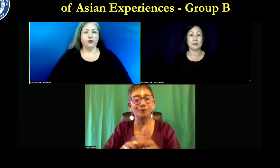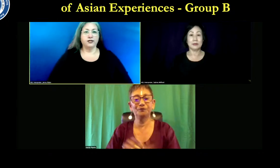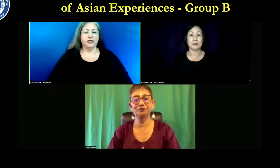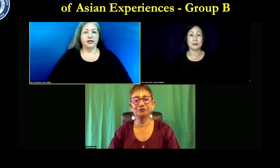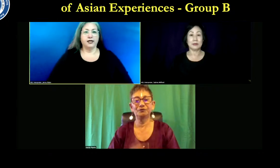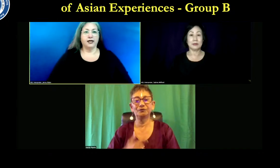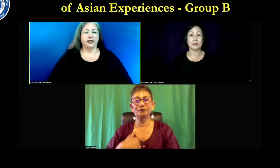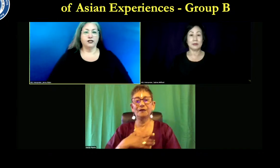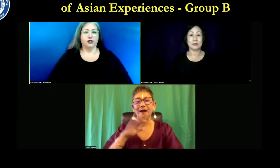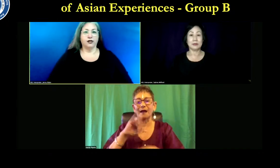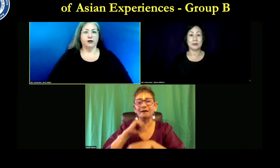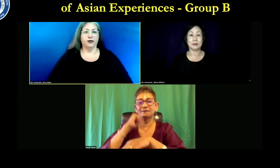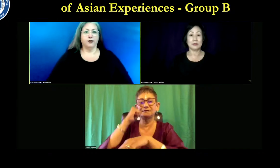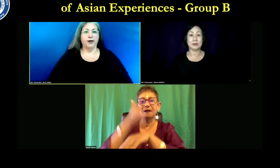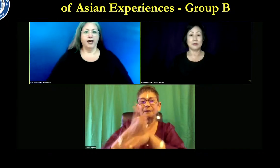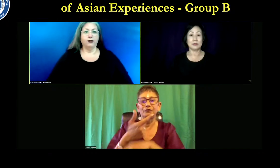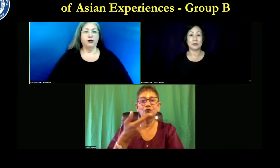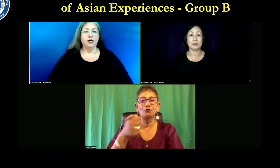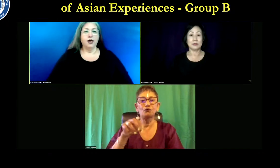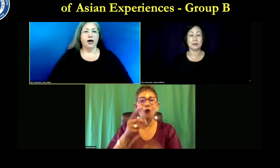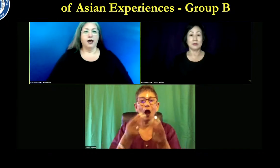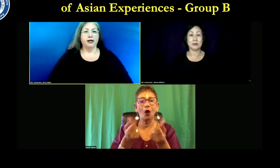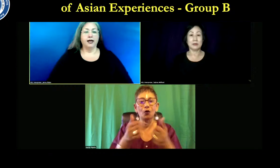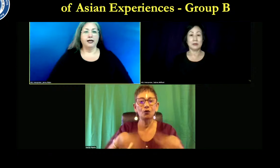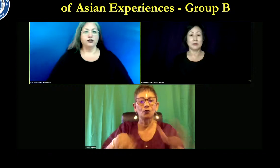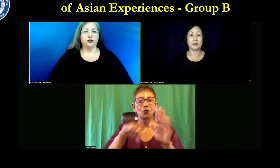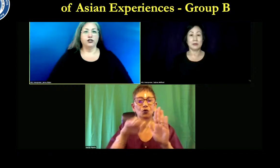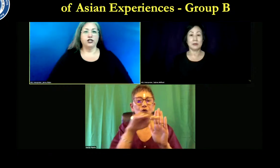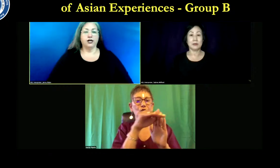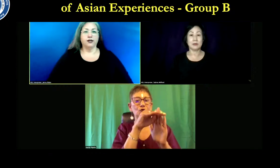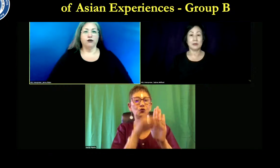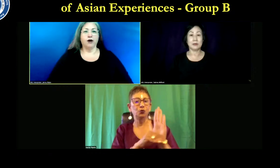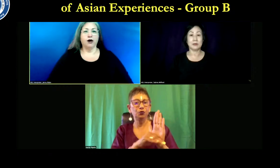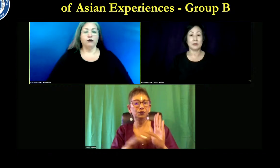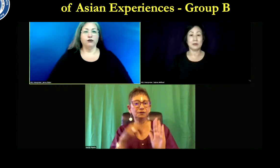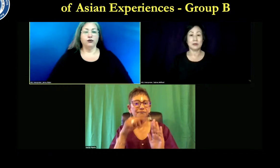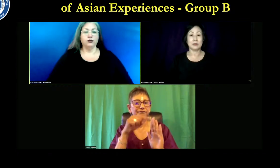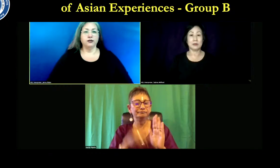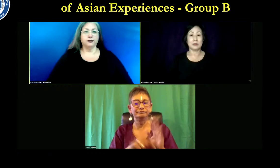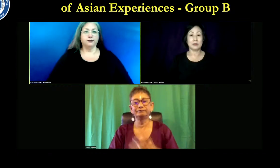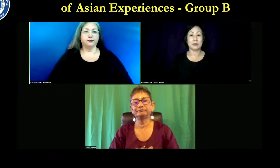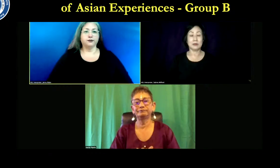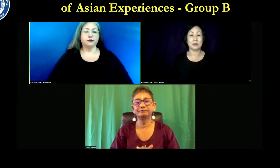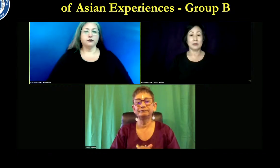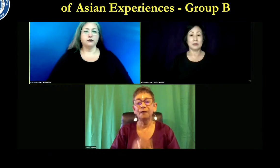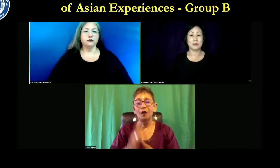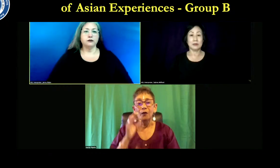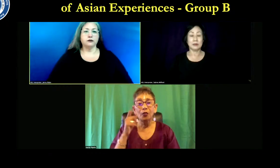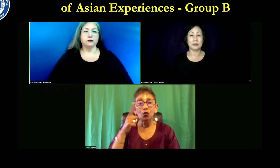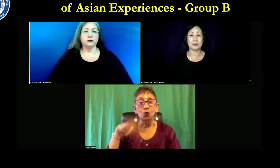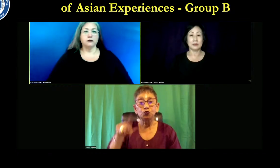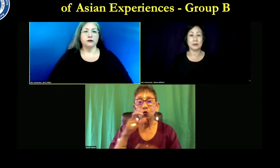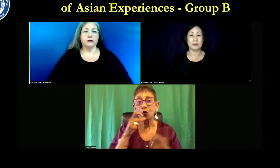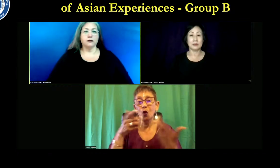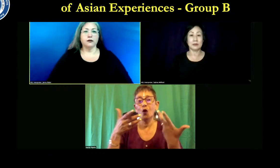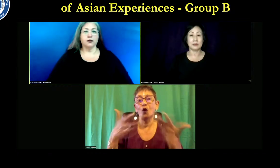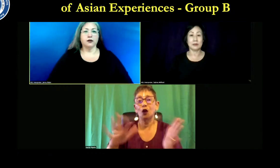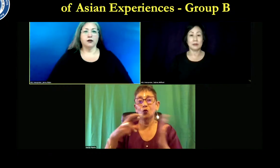Before we proceed and get started with the panel, I'd like to share the ground rules.